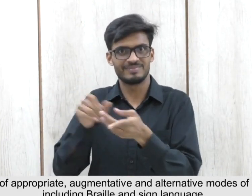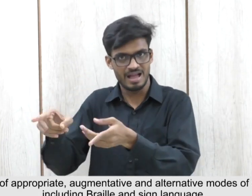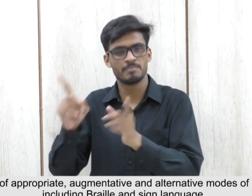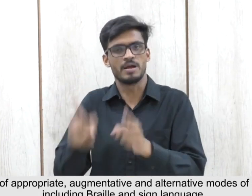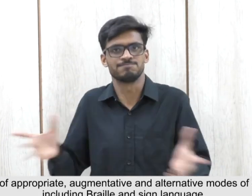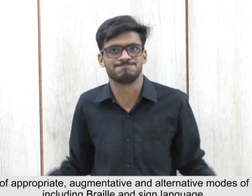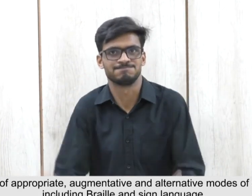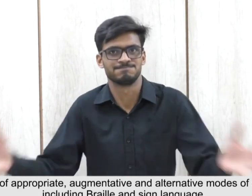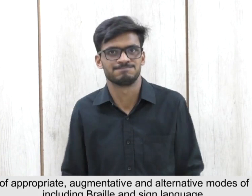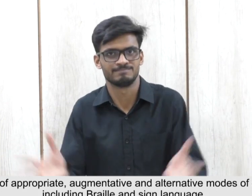sign language.